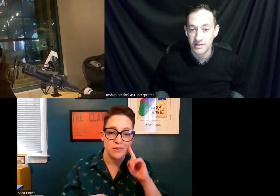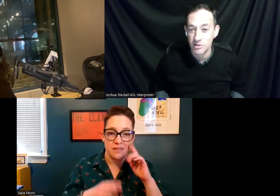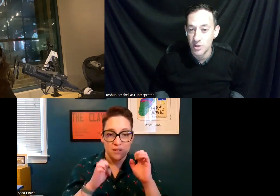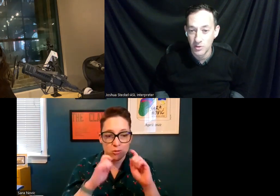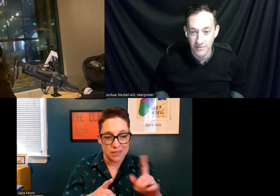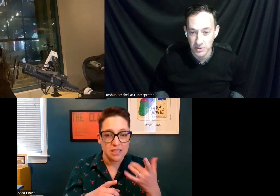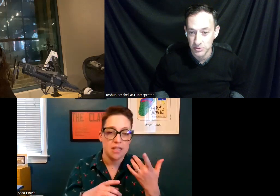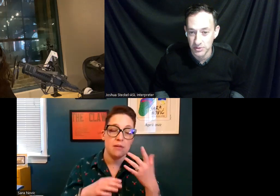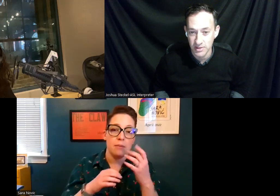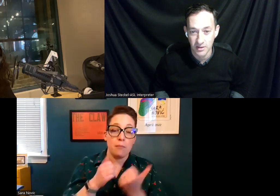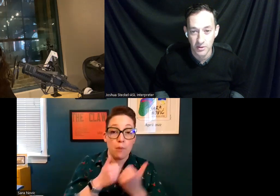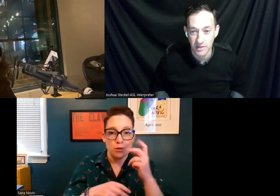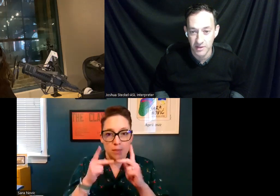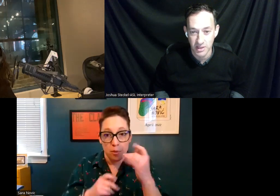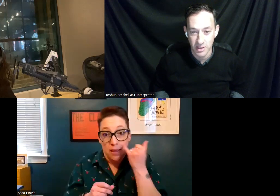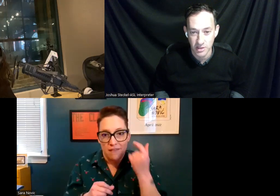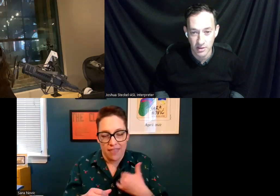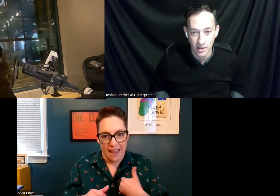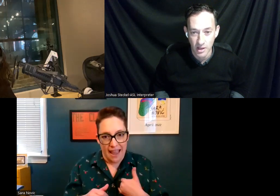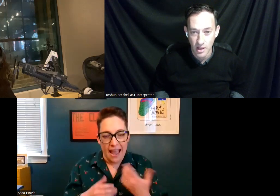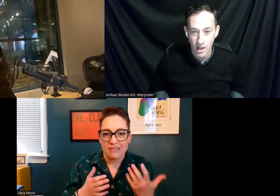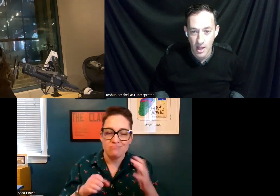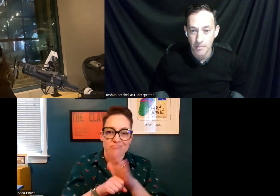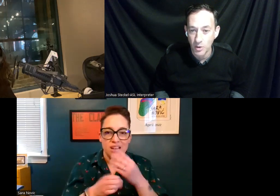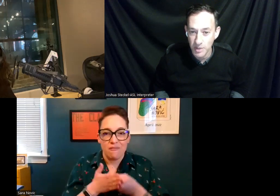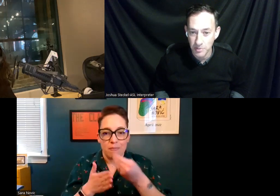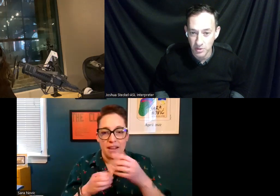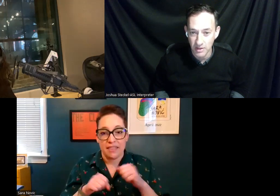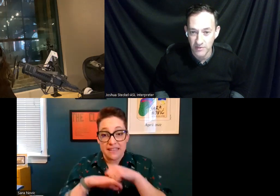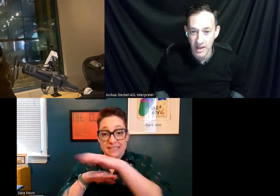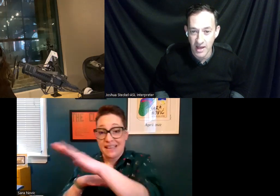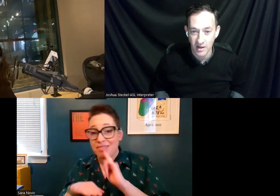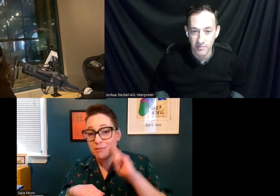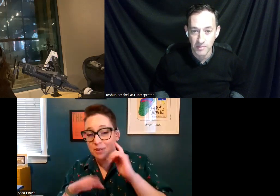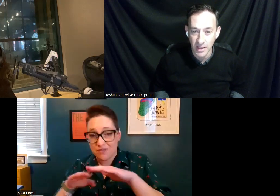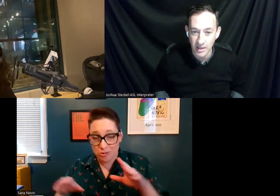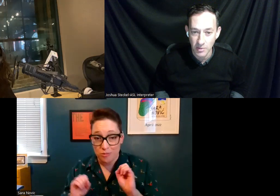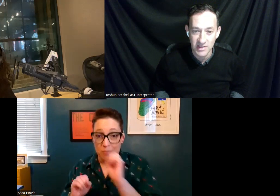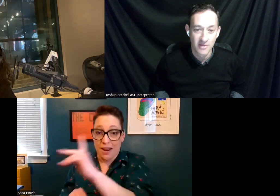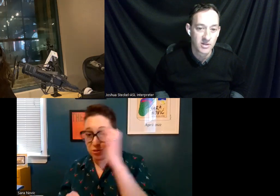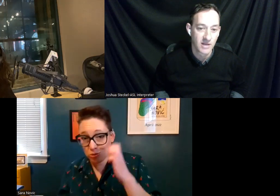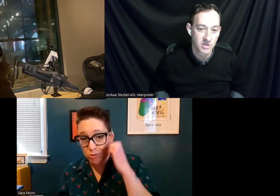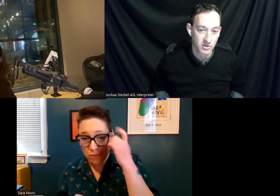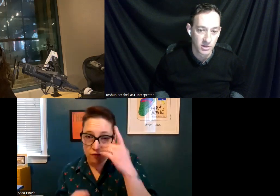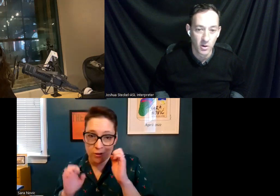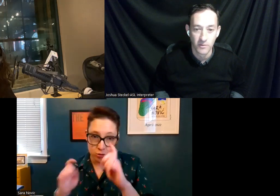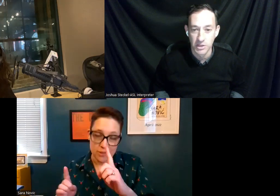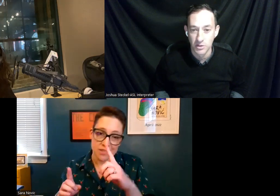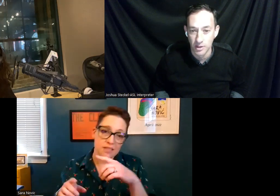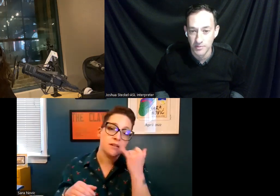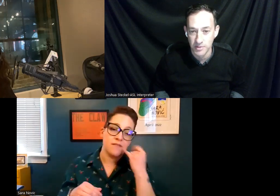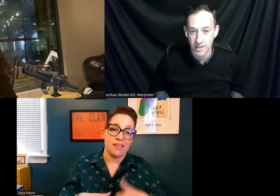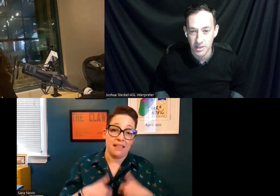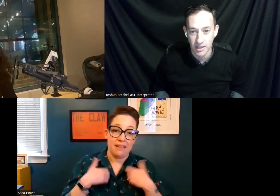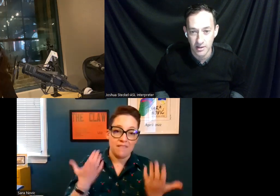had no deaf schools and no deaf education. And most people, if they had enough money, they would send their deaf children over to